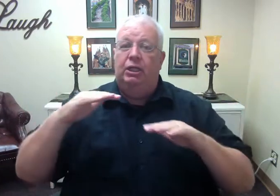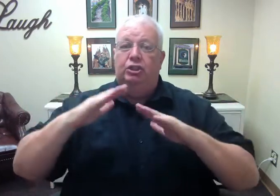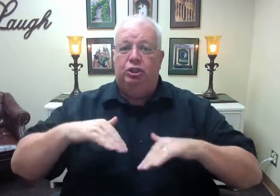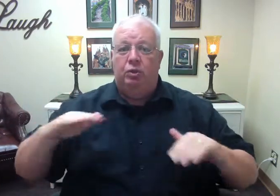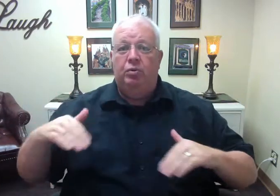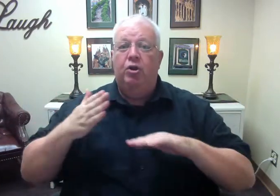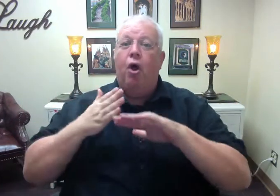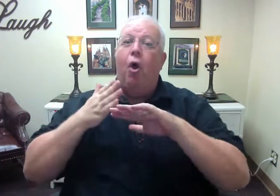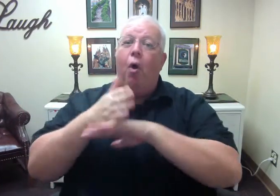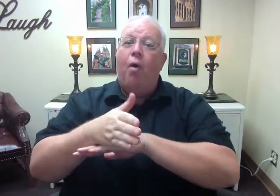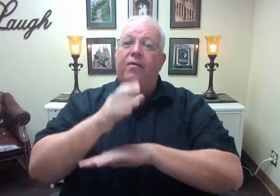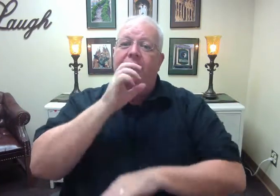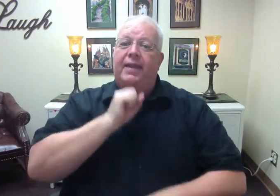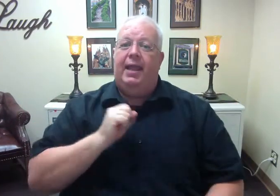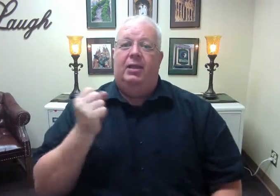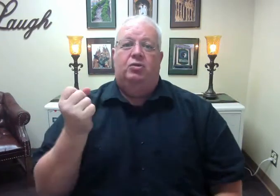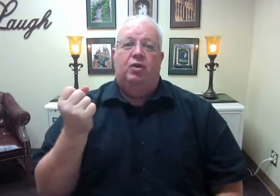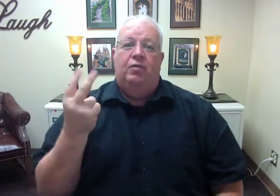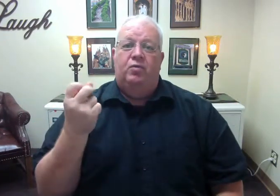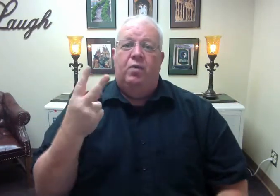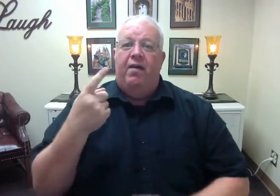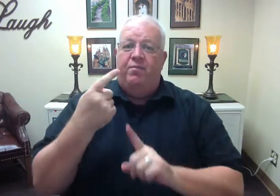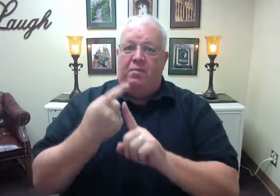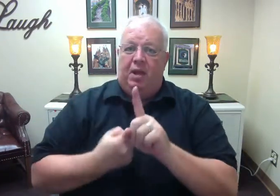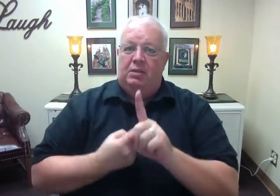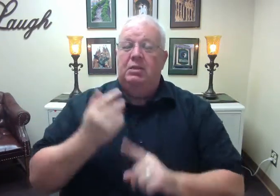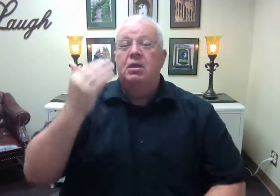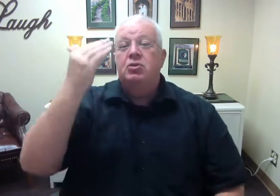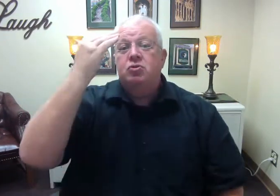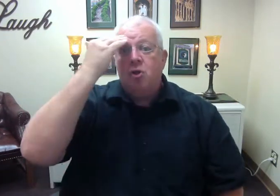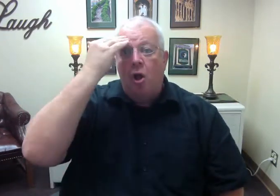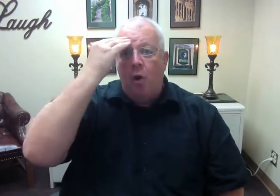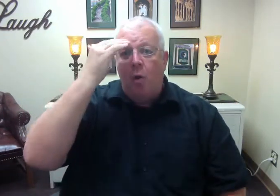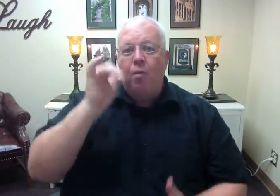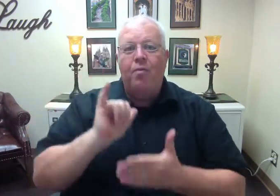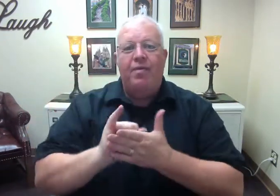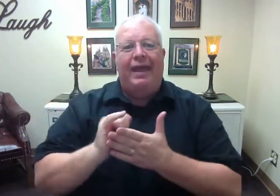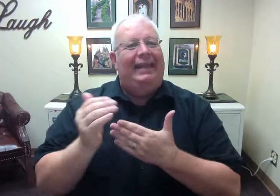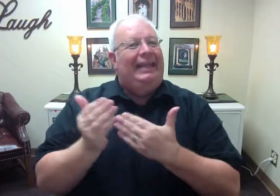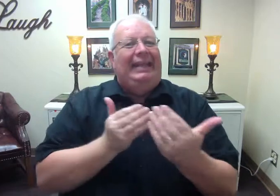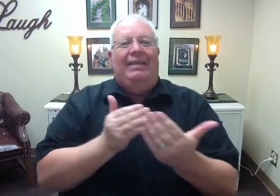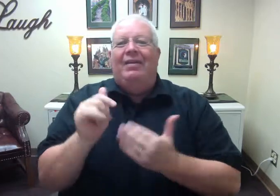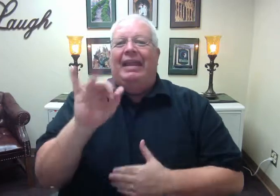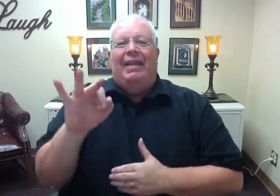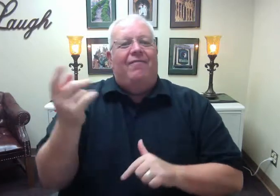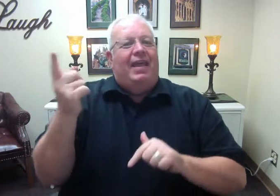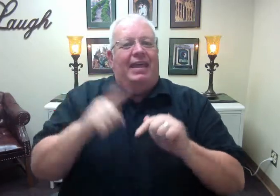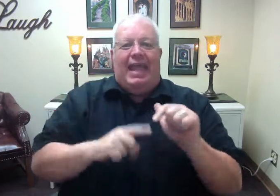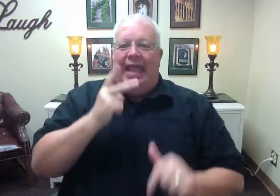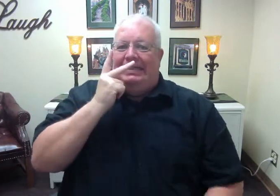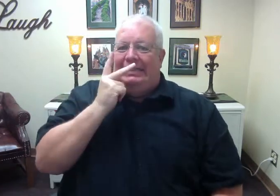know that even if they can't see their favorite toy, it still exists.